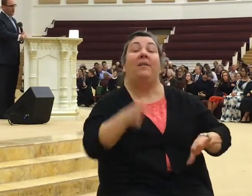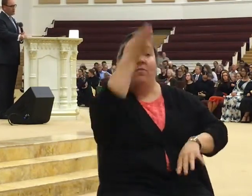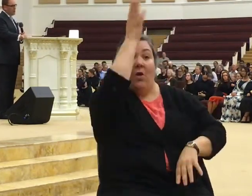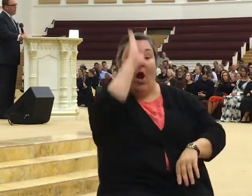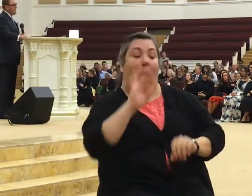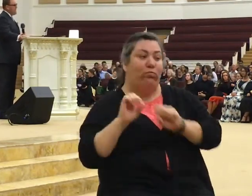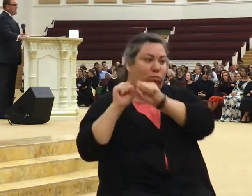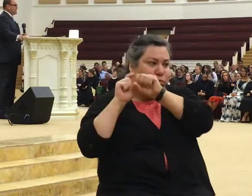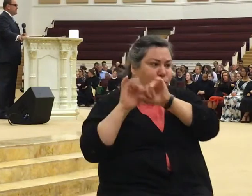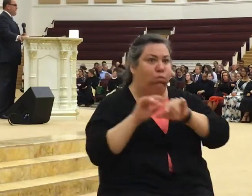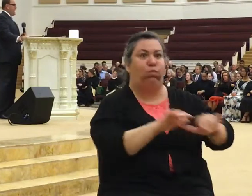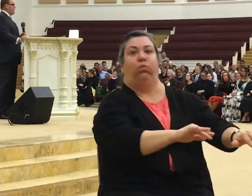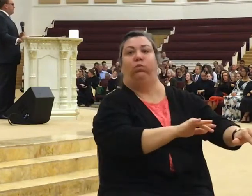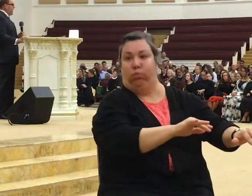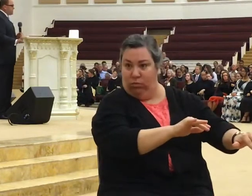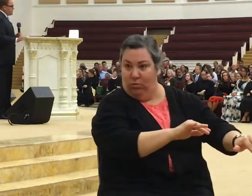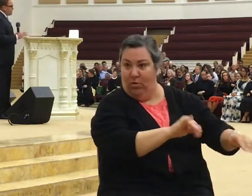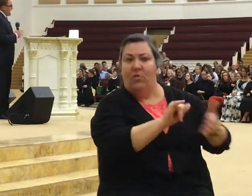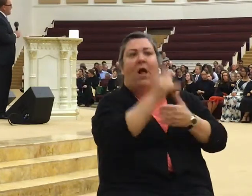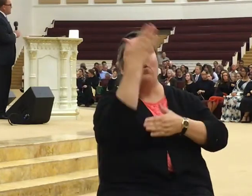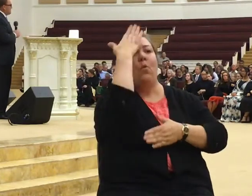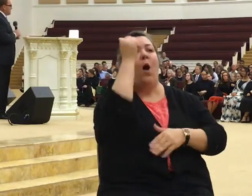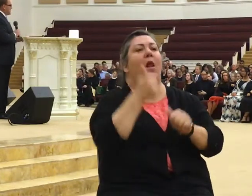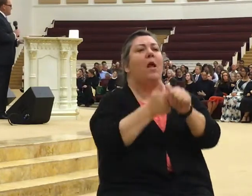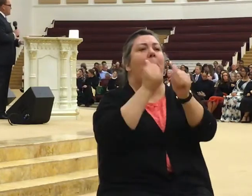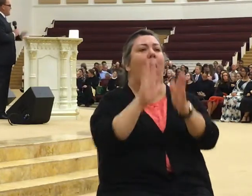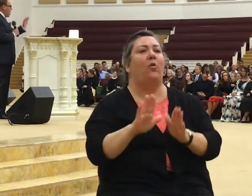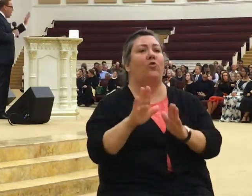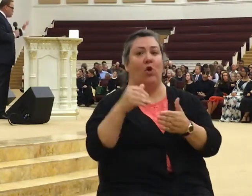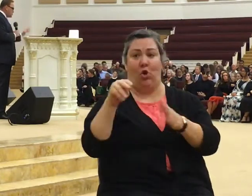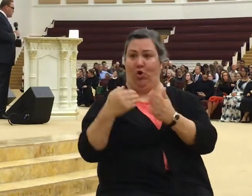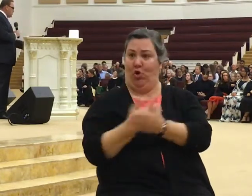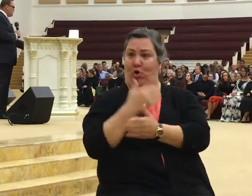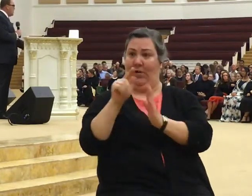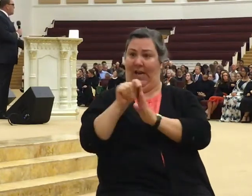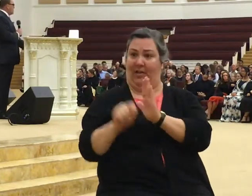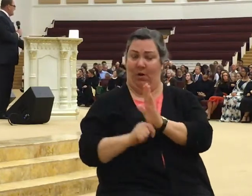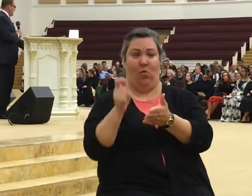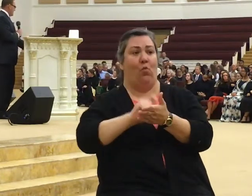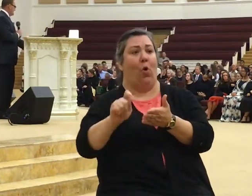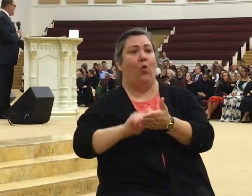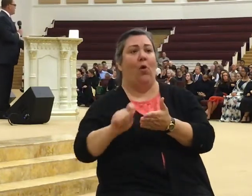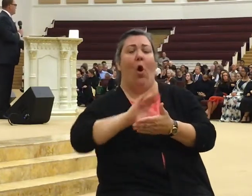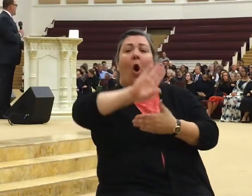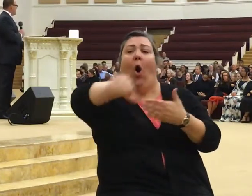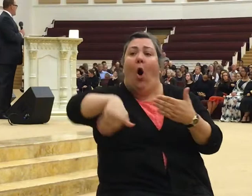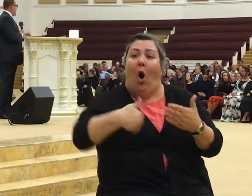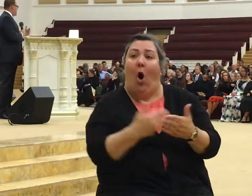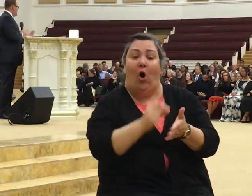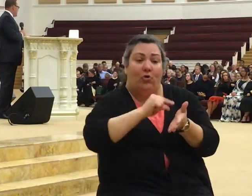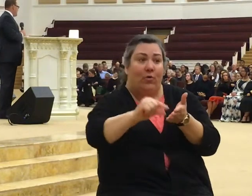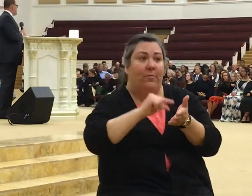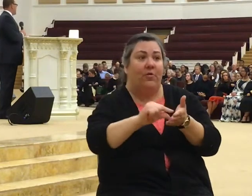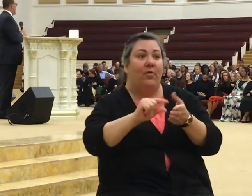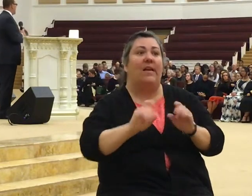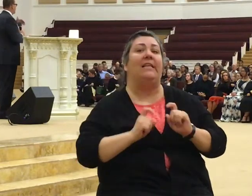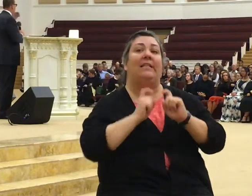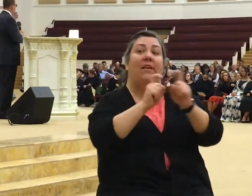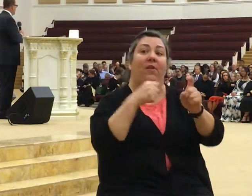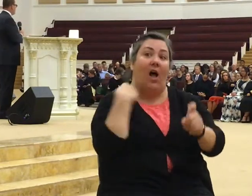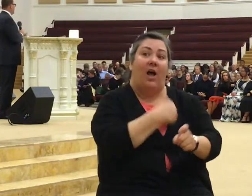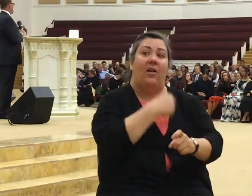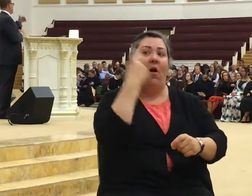would flow. So this is why the apostle would write in the New Testament that all scripture was given to us for inspiration